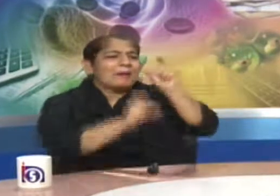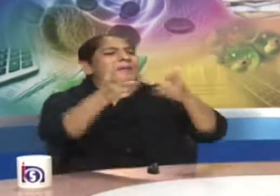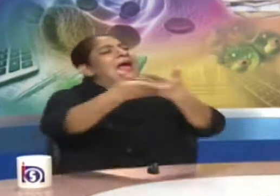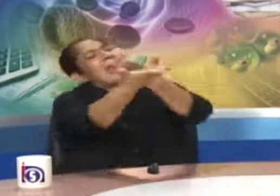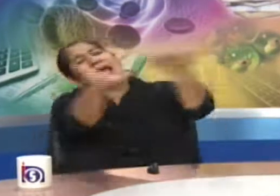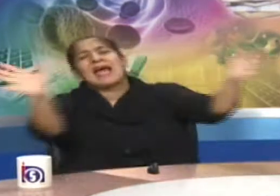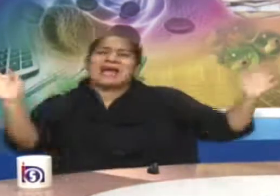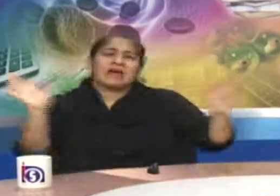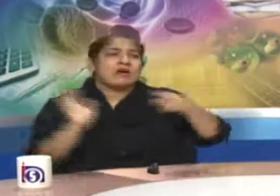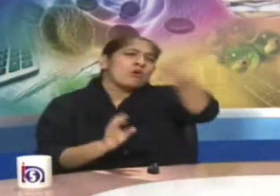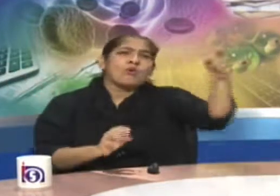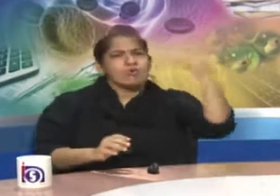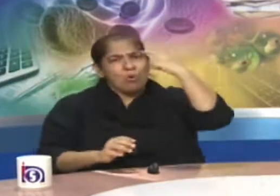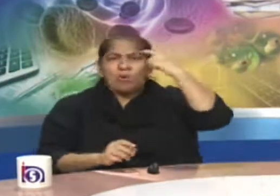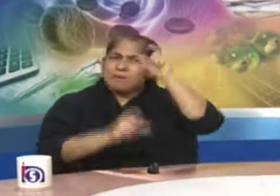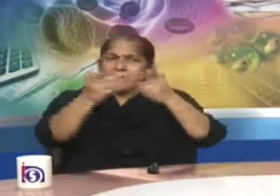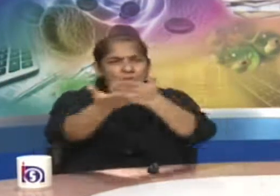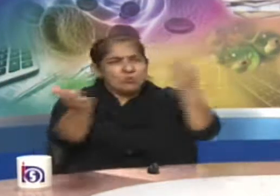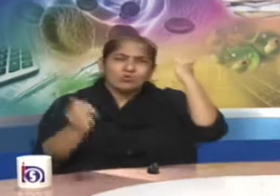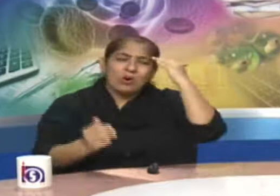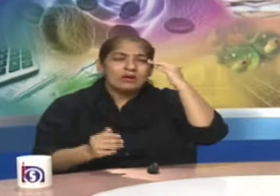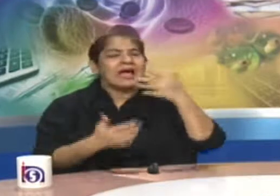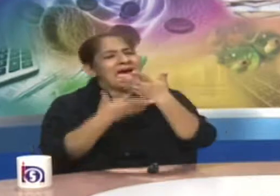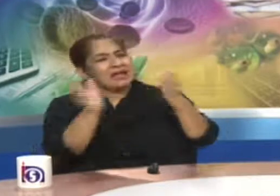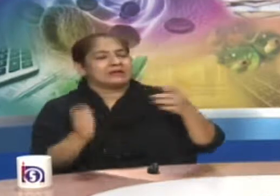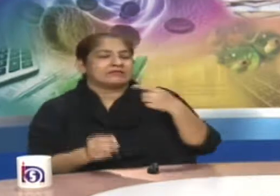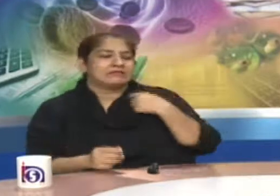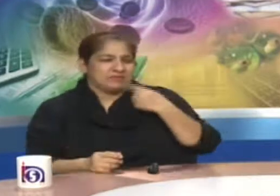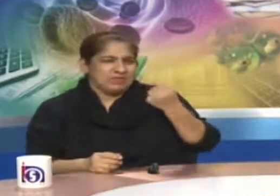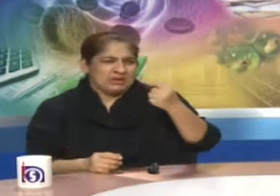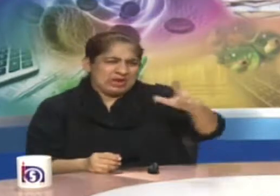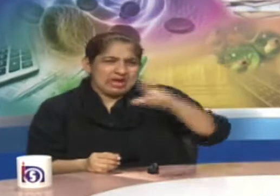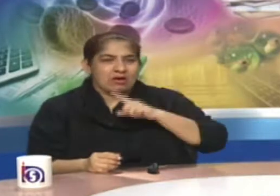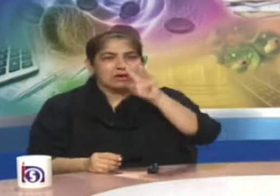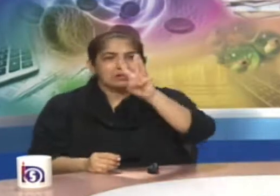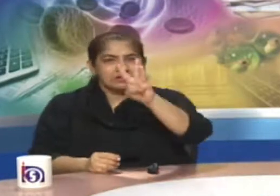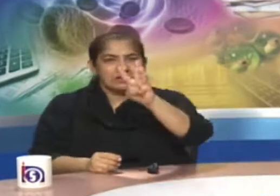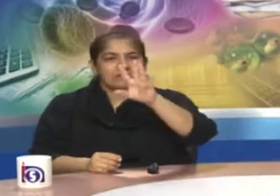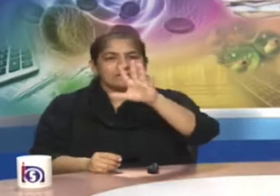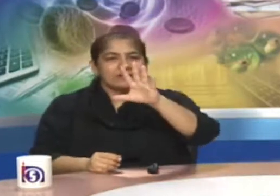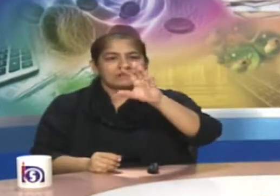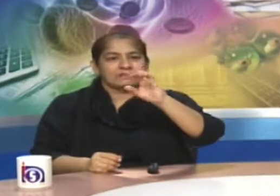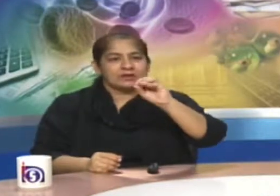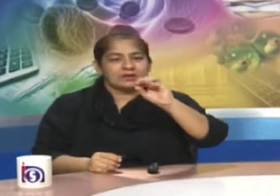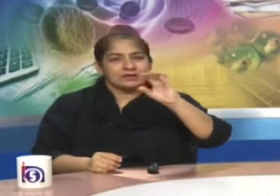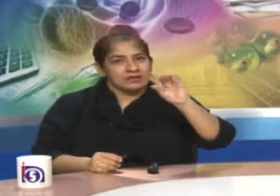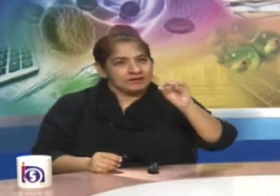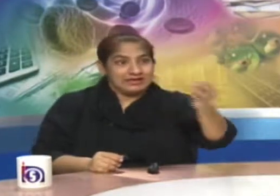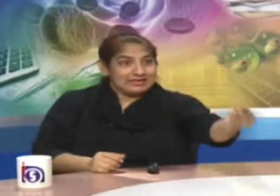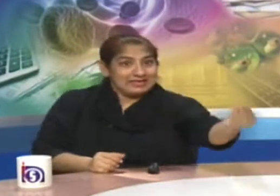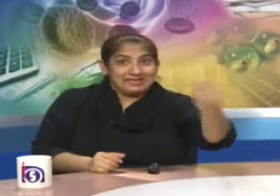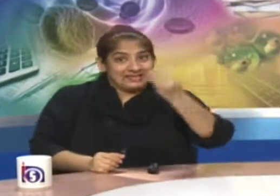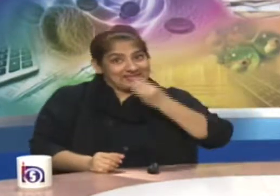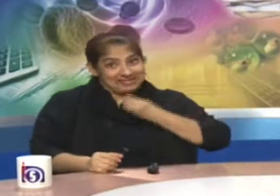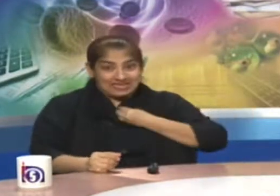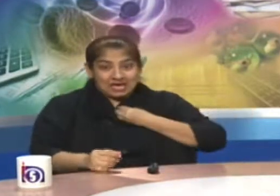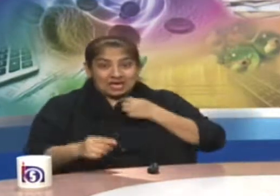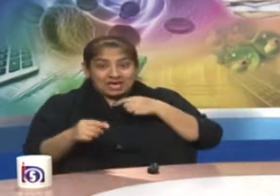Just take example, I need some amount of 4,000 or 40,000, 3,500